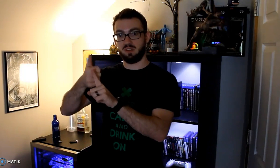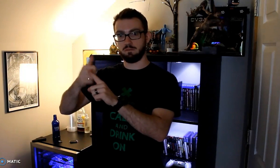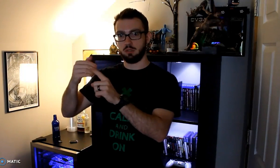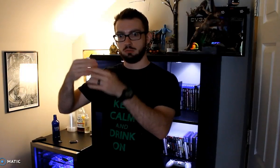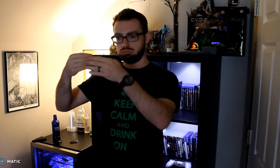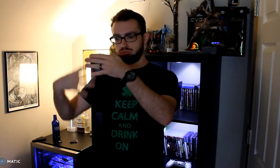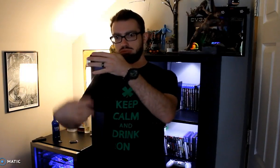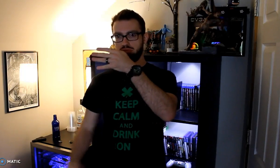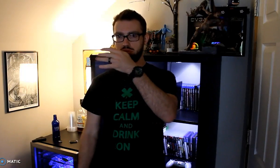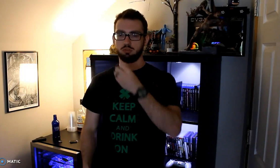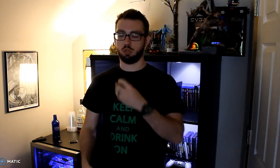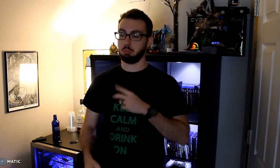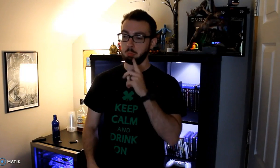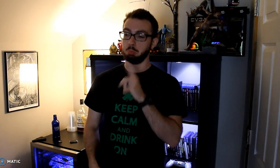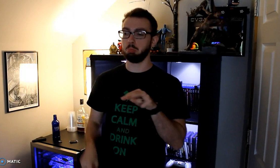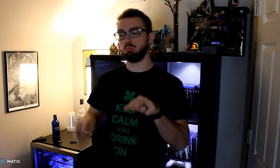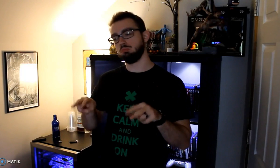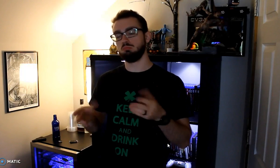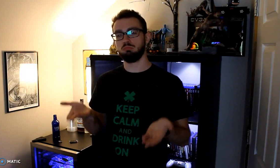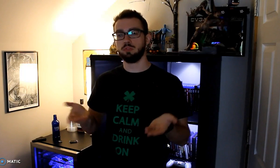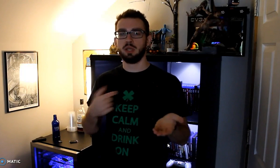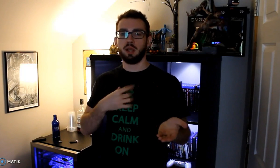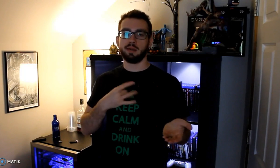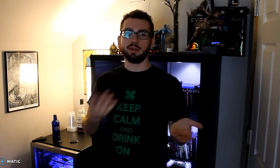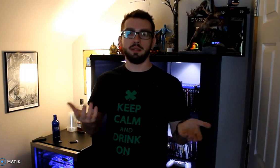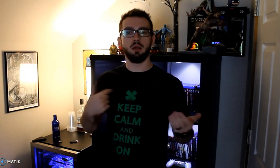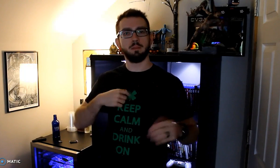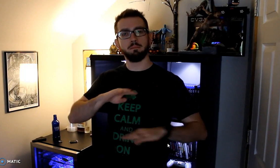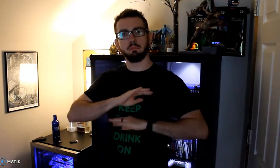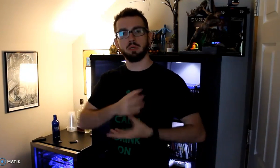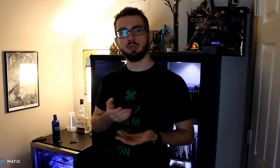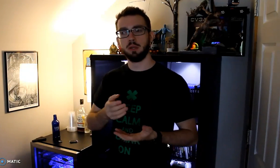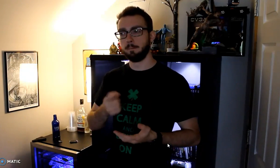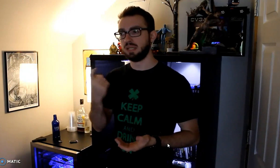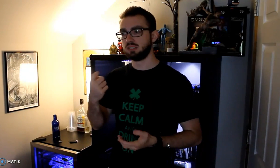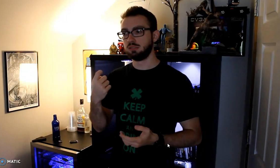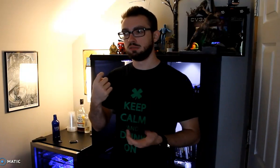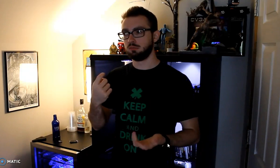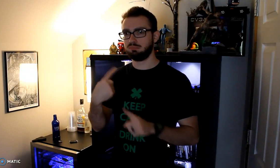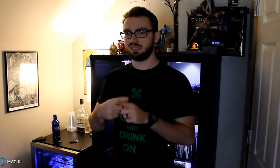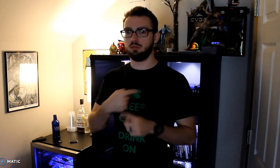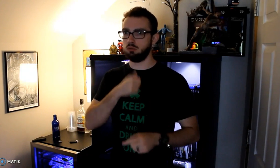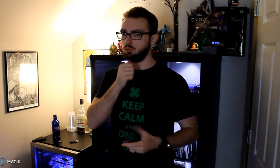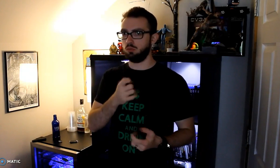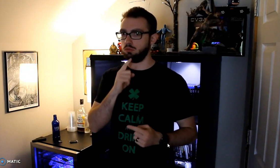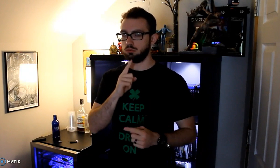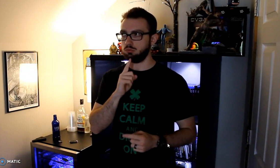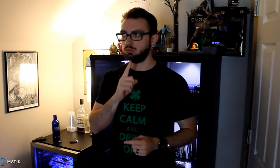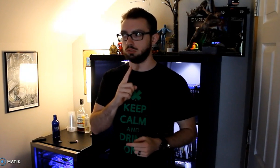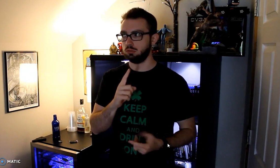then a lot of positives, I feel like I'm satisfied with this for beverage cooler.